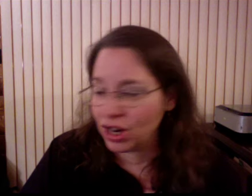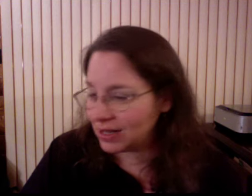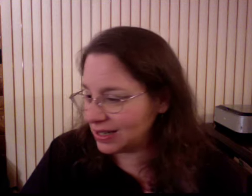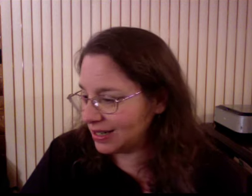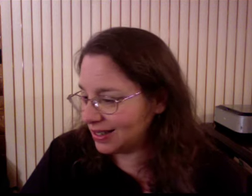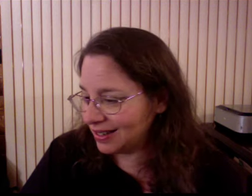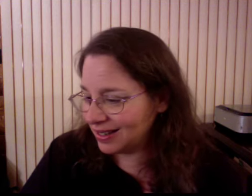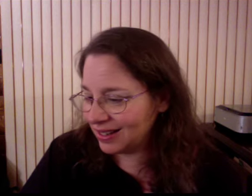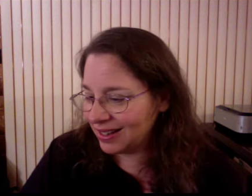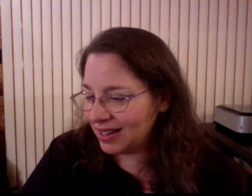artist